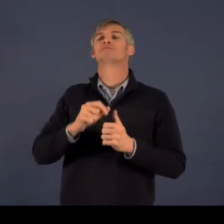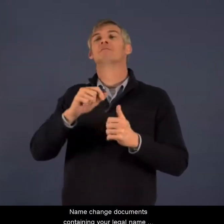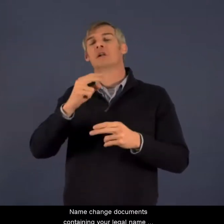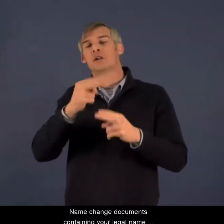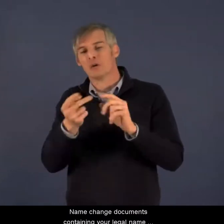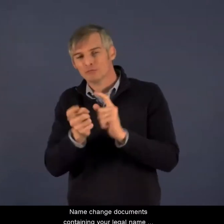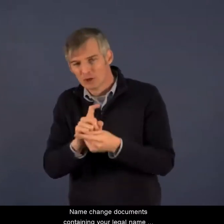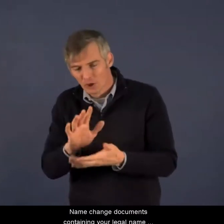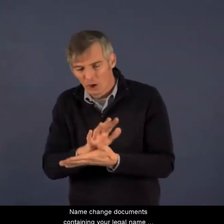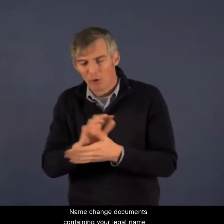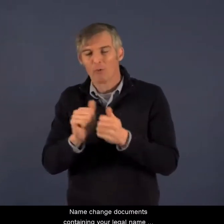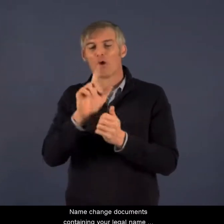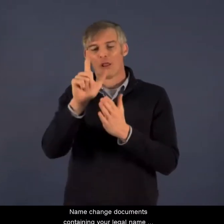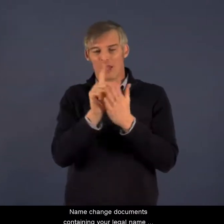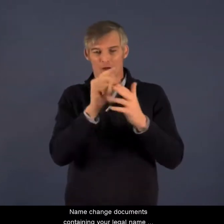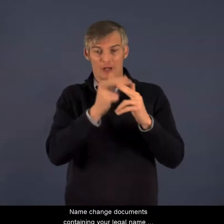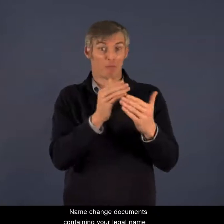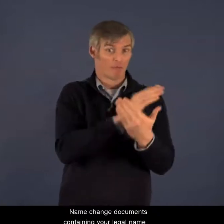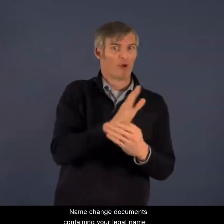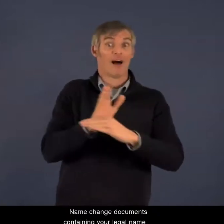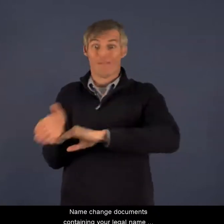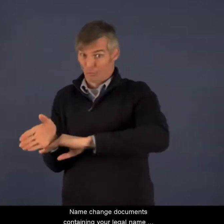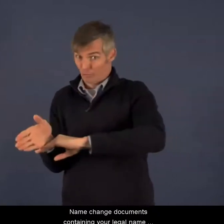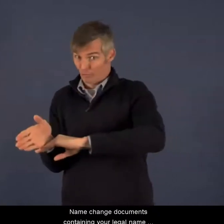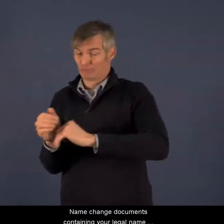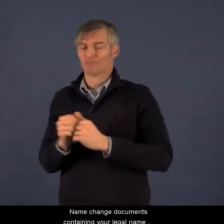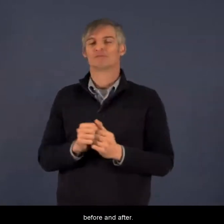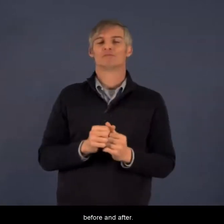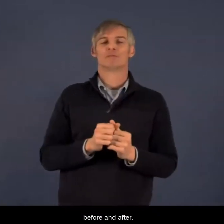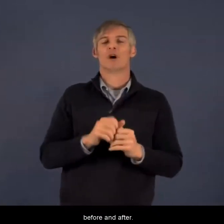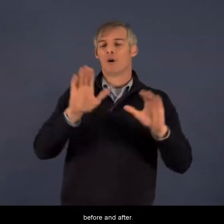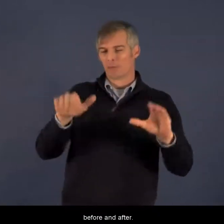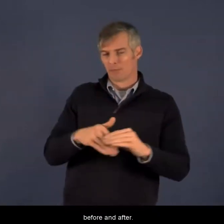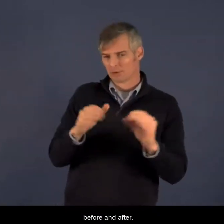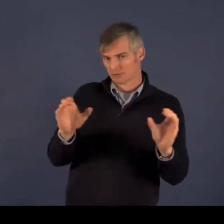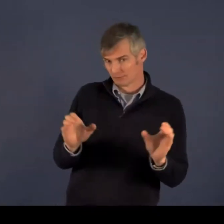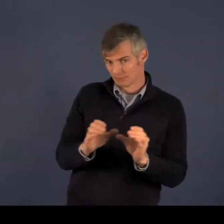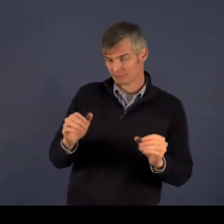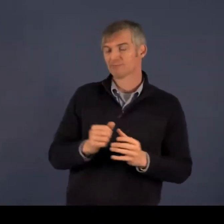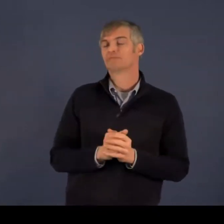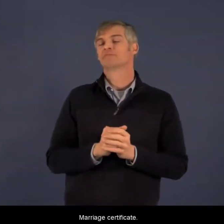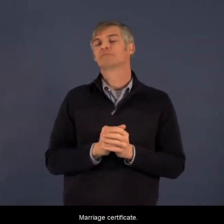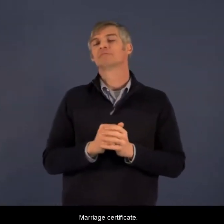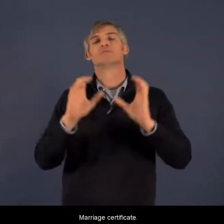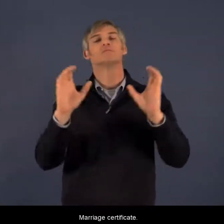name change documents containing your legal name both before and after marriage